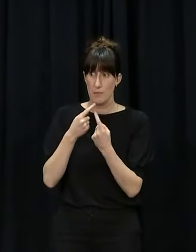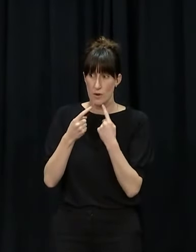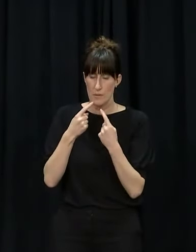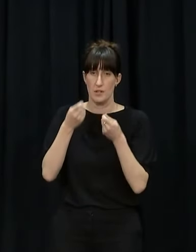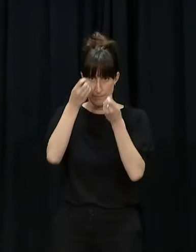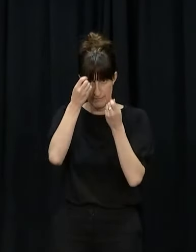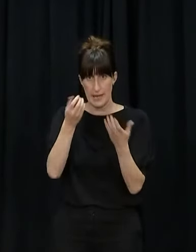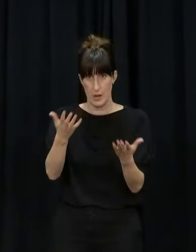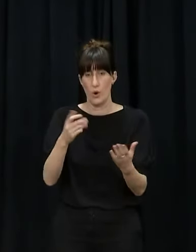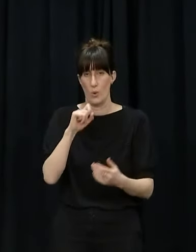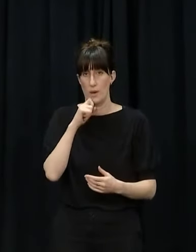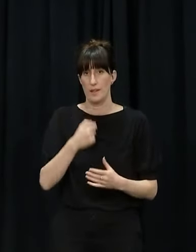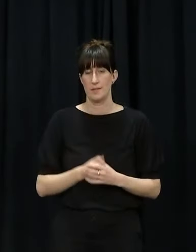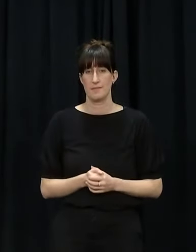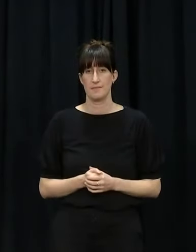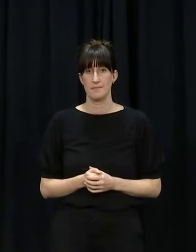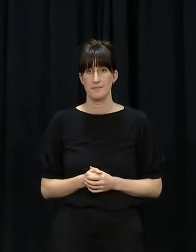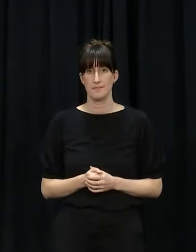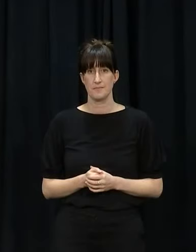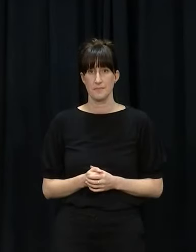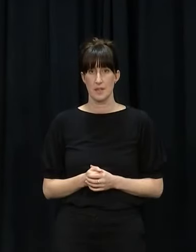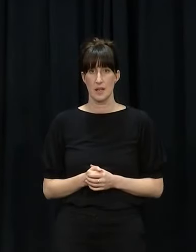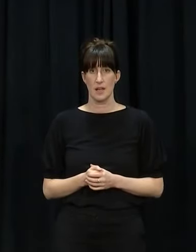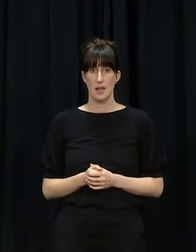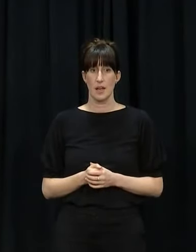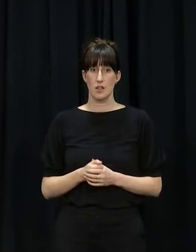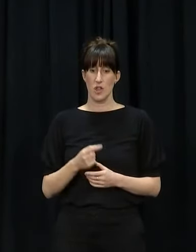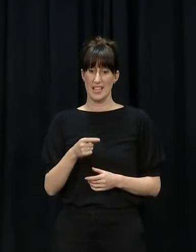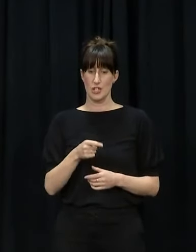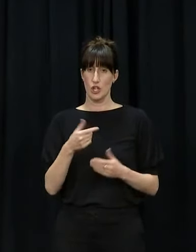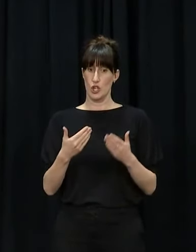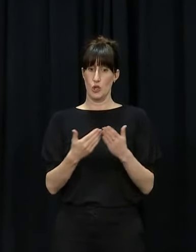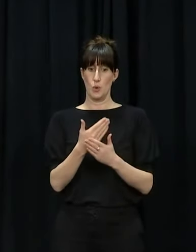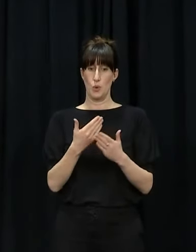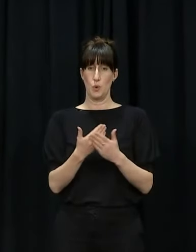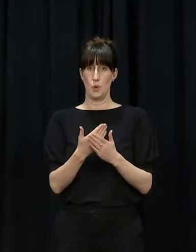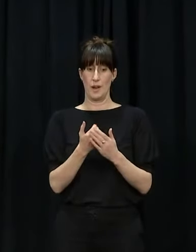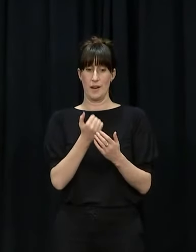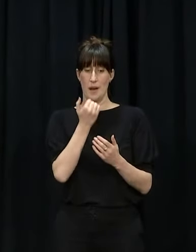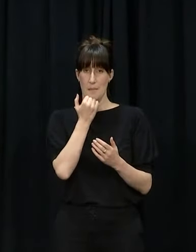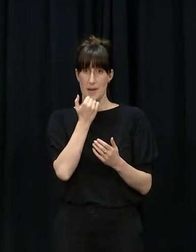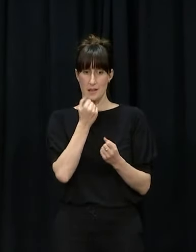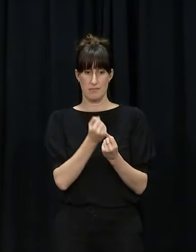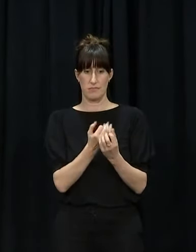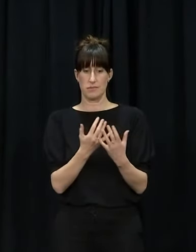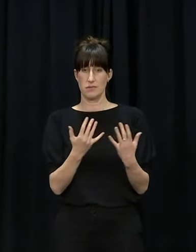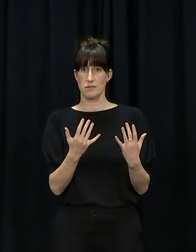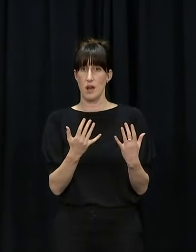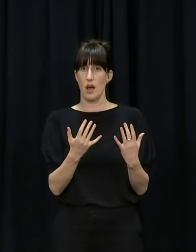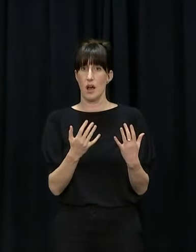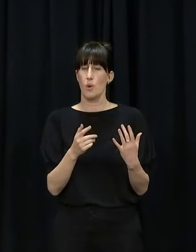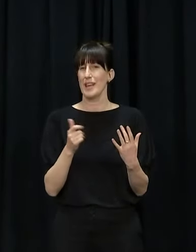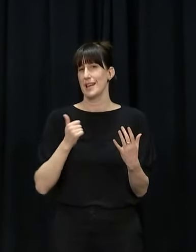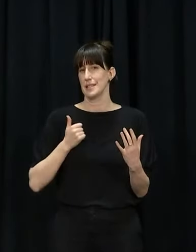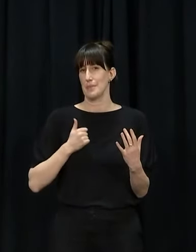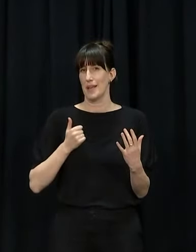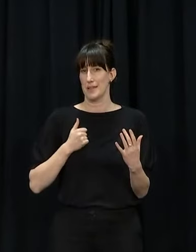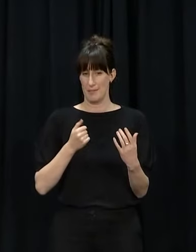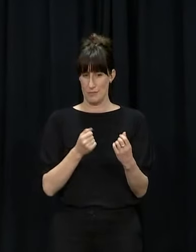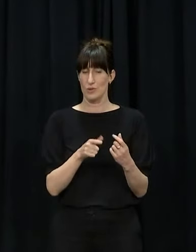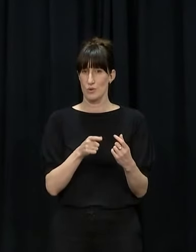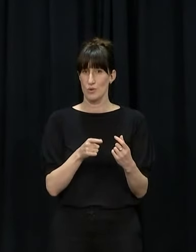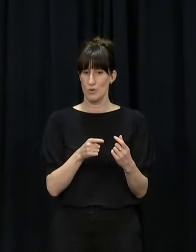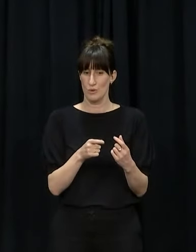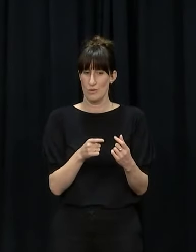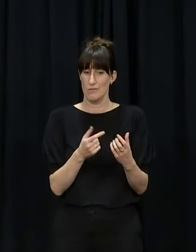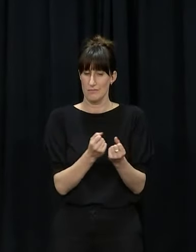afternoon. Now, these new community cases are not unexpected, as the Prime Minister said, and we would expect the number of cases to continue